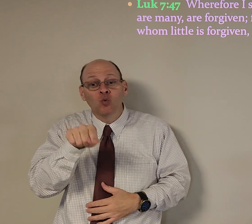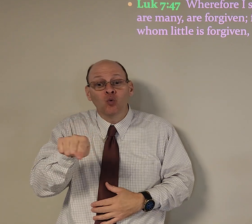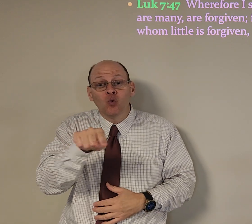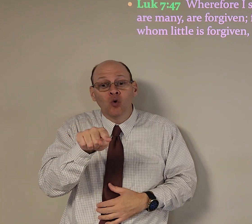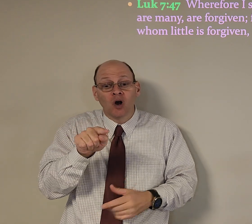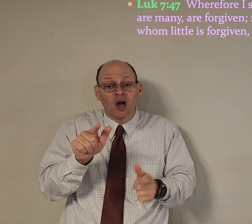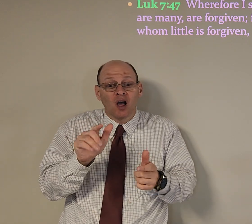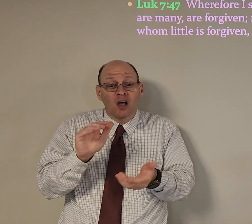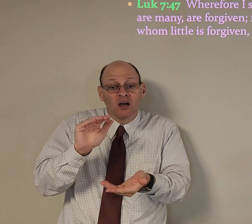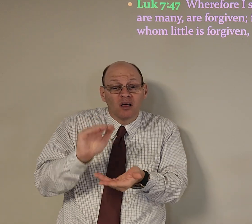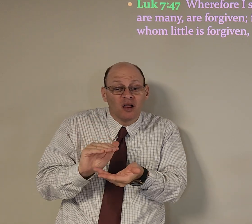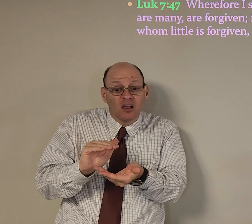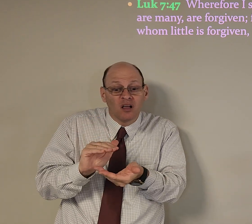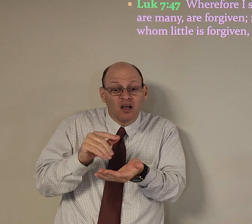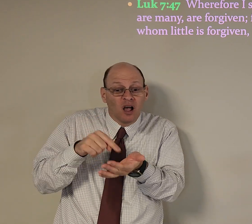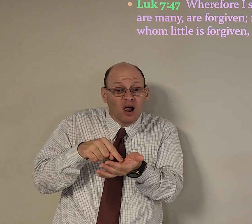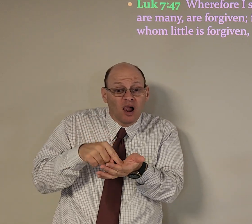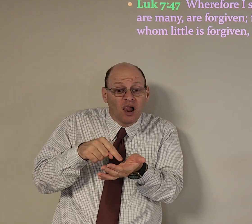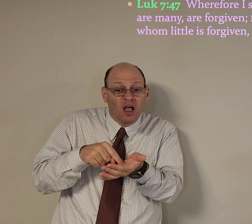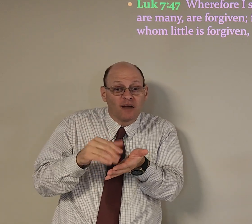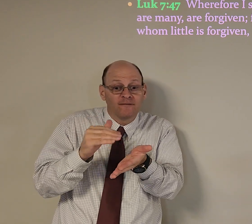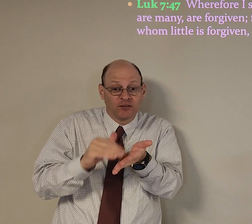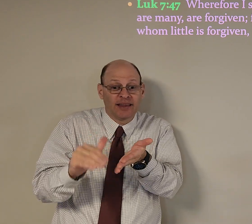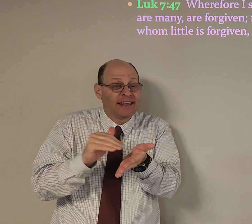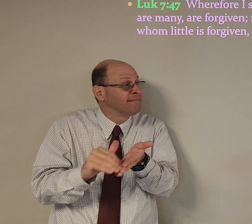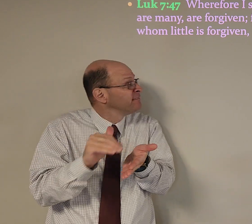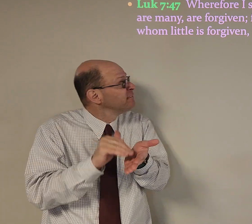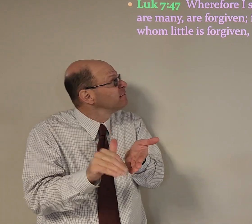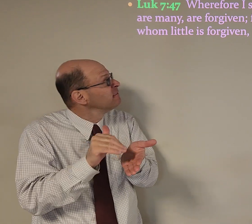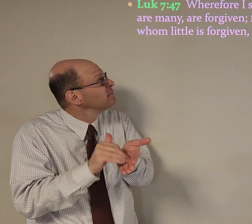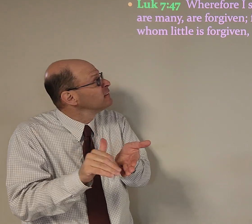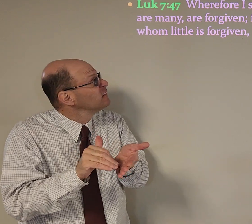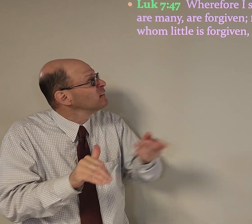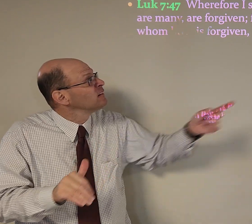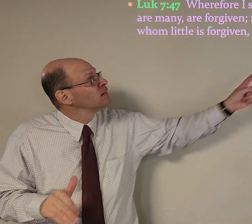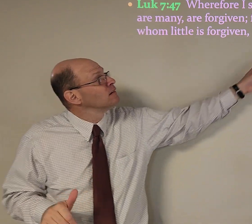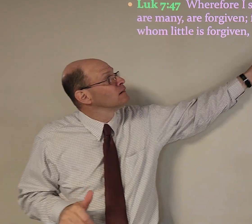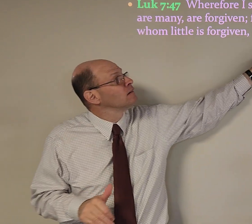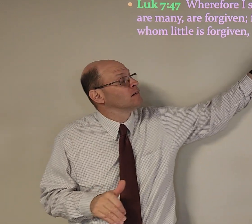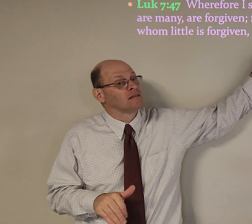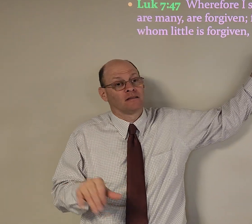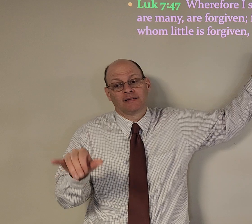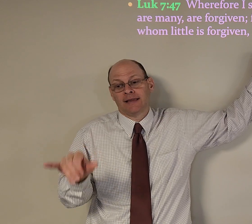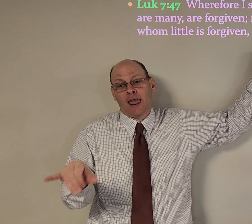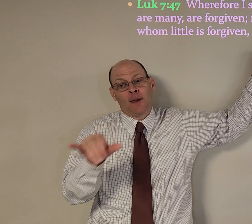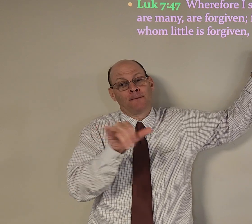but to whom little is forgiven, the same loveth little.